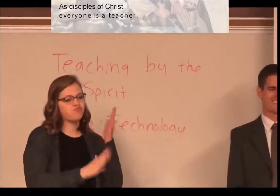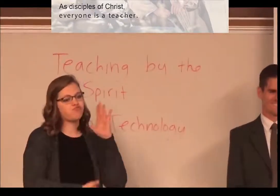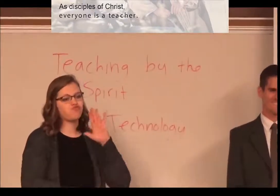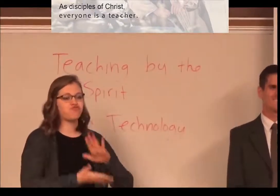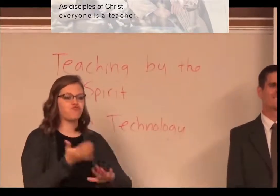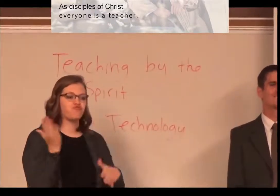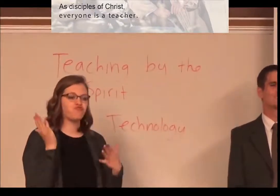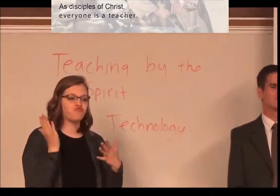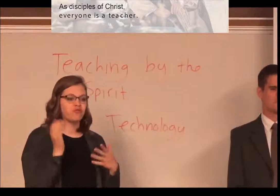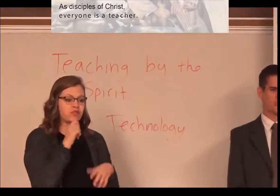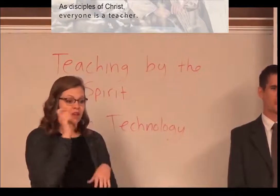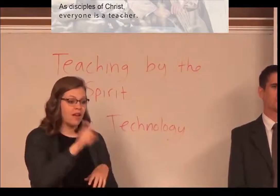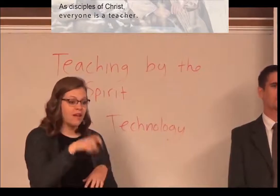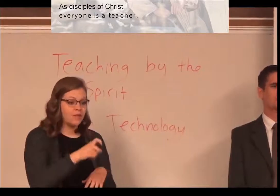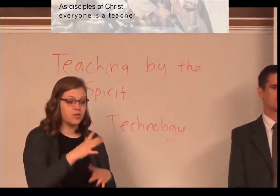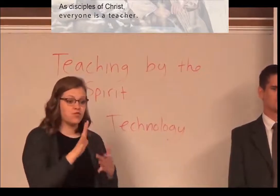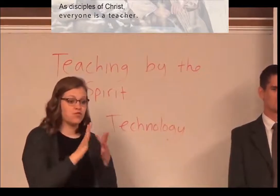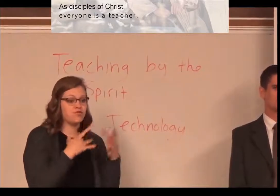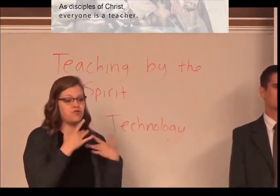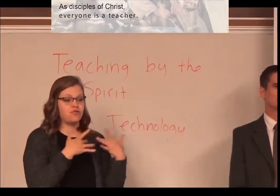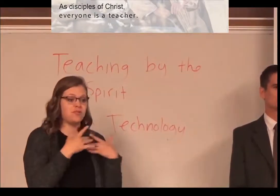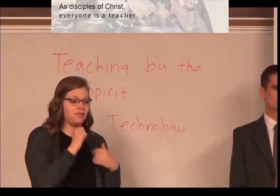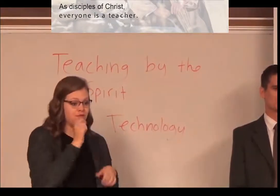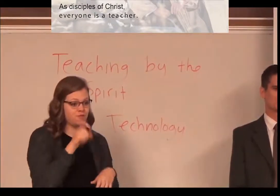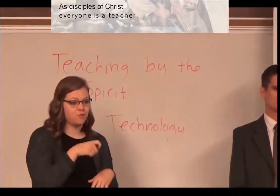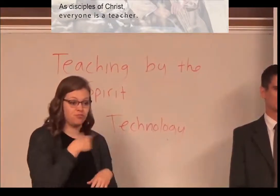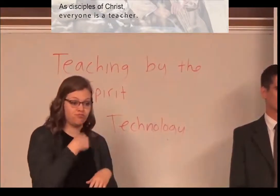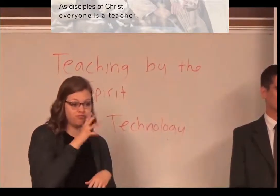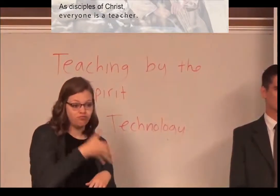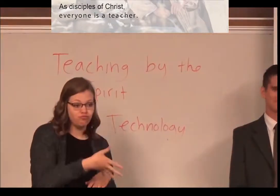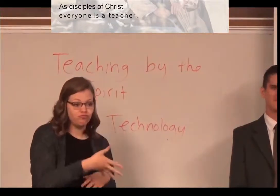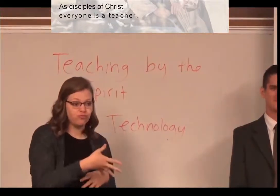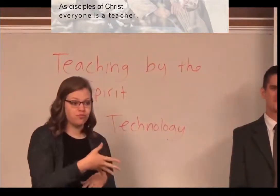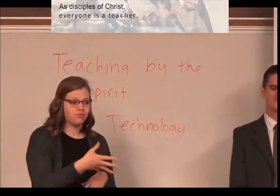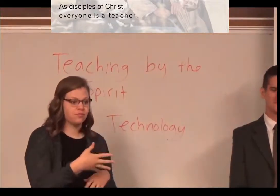I've got a great mom. And